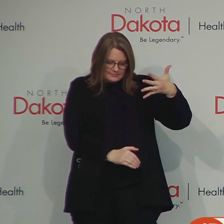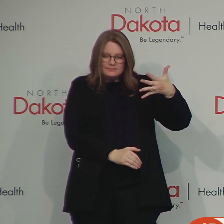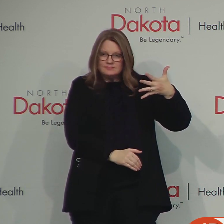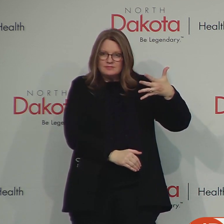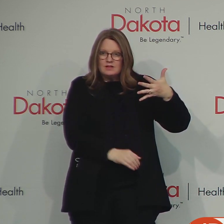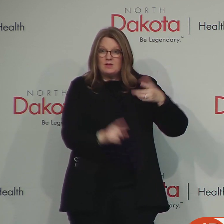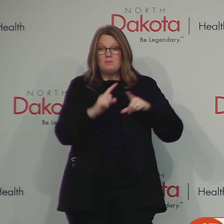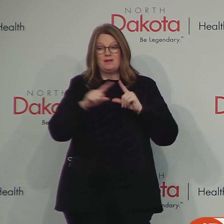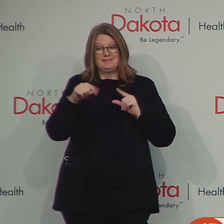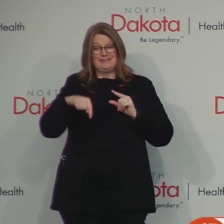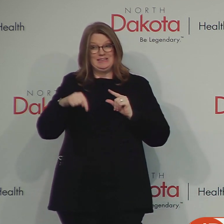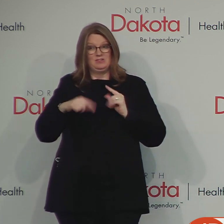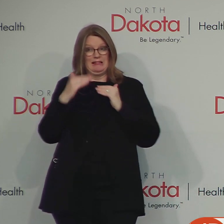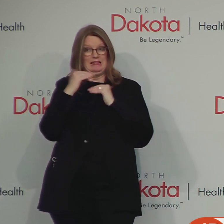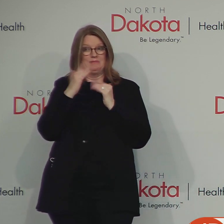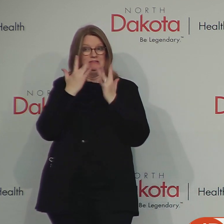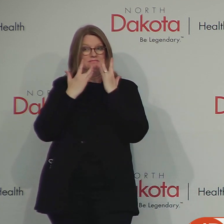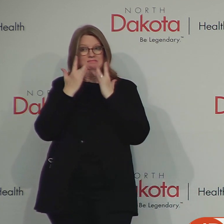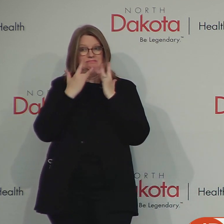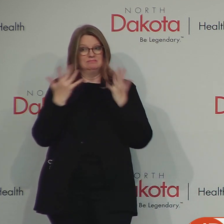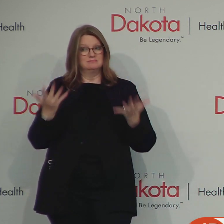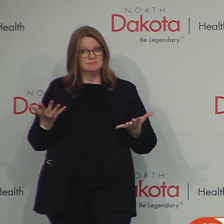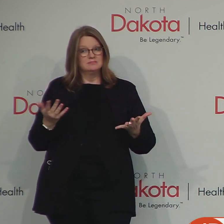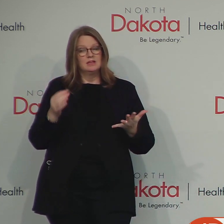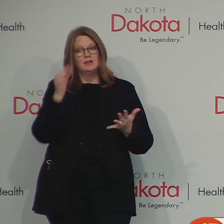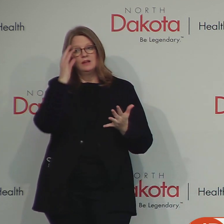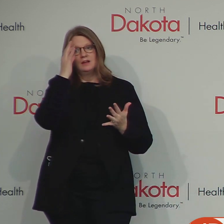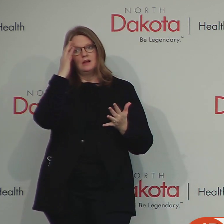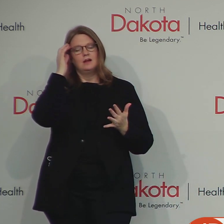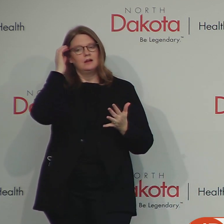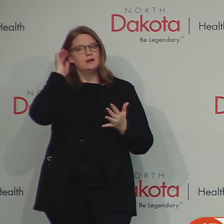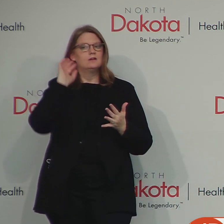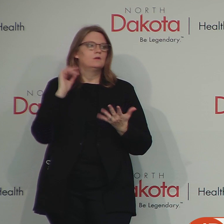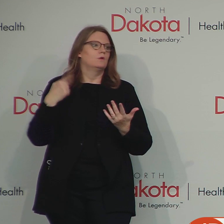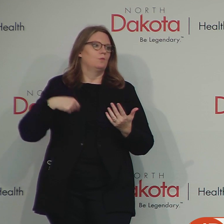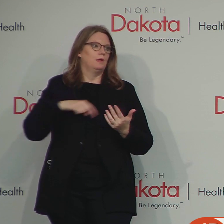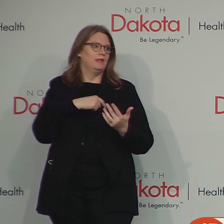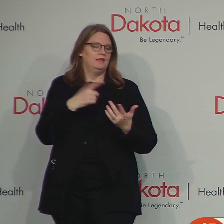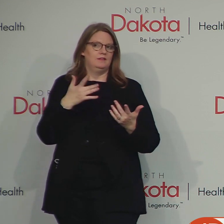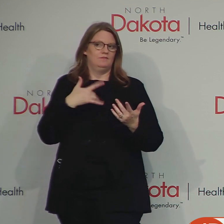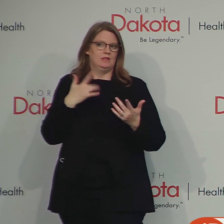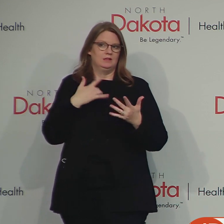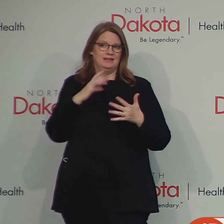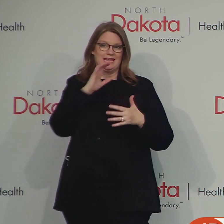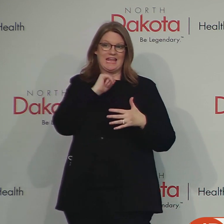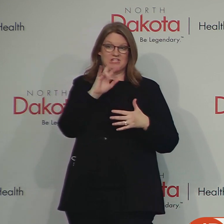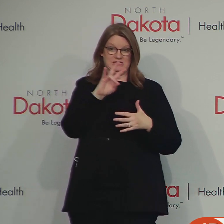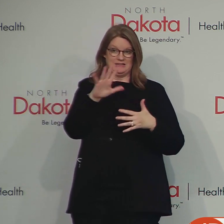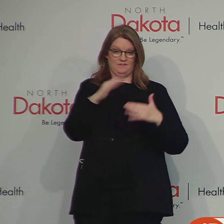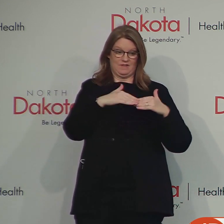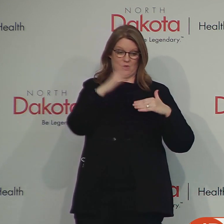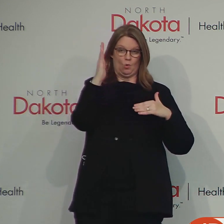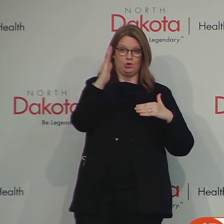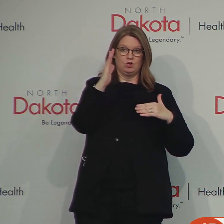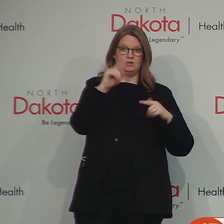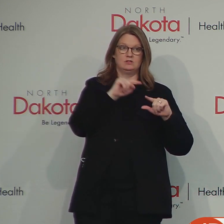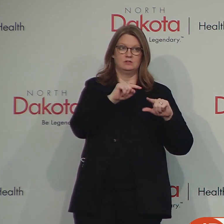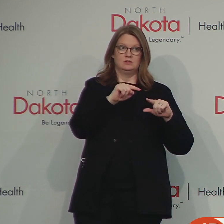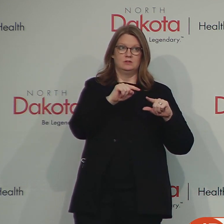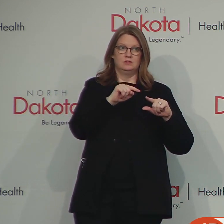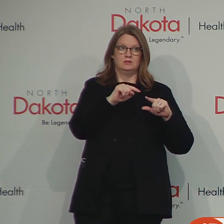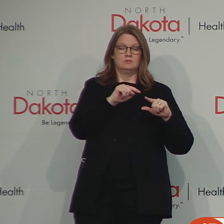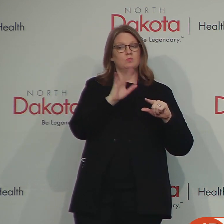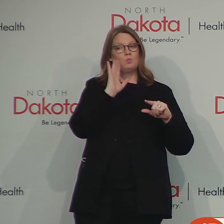have very limited supplies of vaccine. So to put it in perspective, we're thinking the 75 and older age group will likely even take